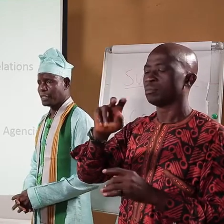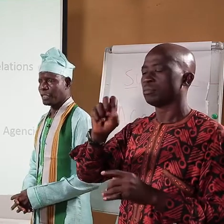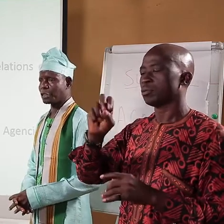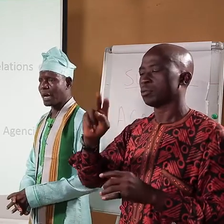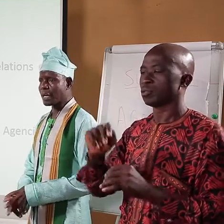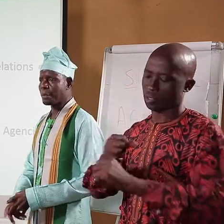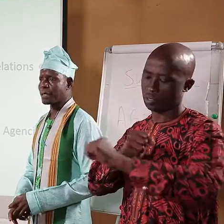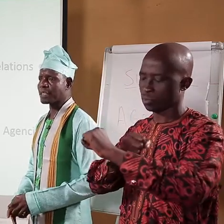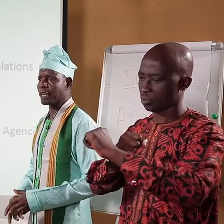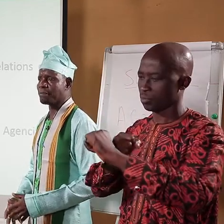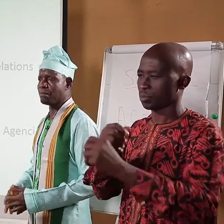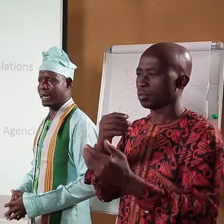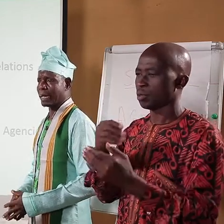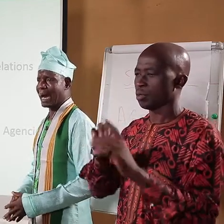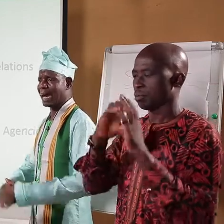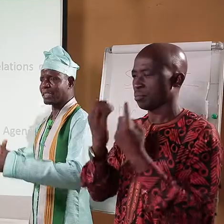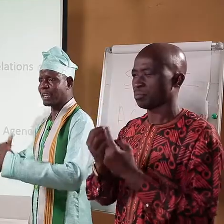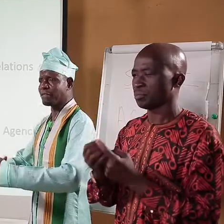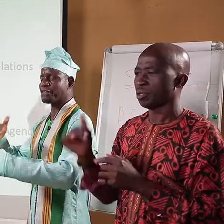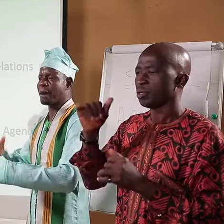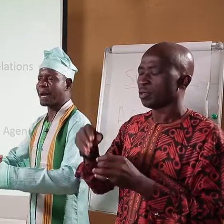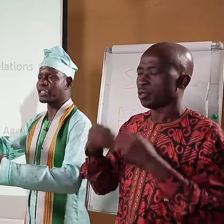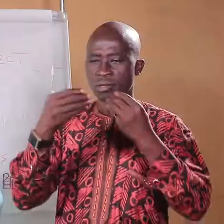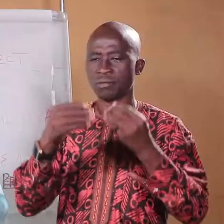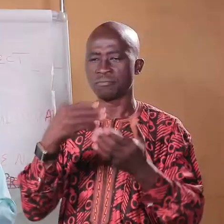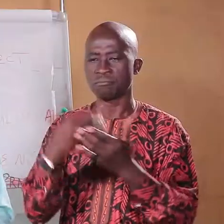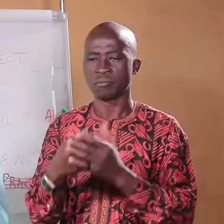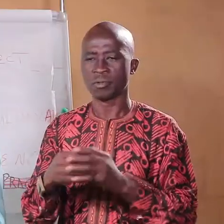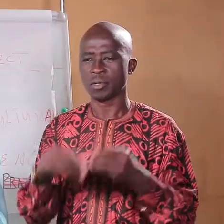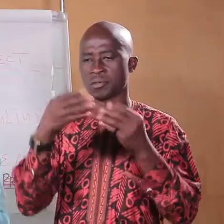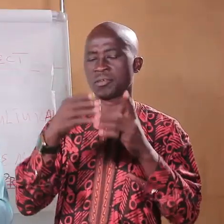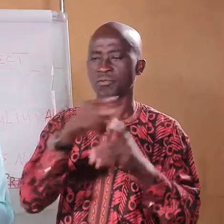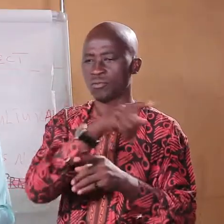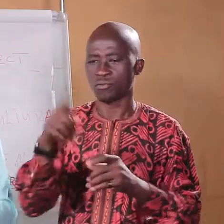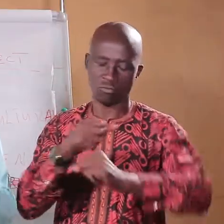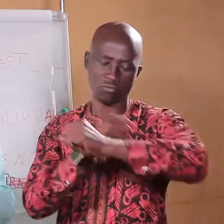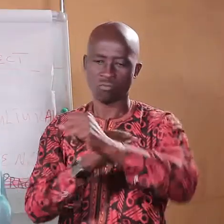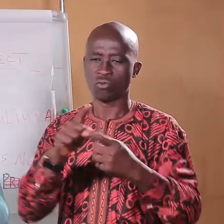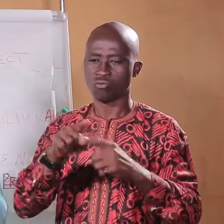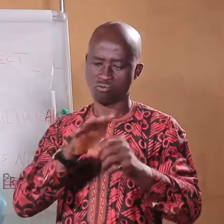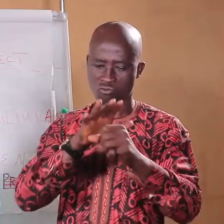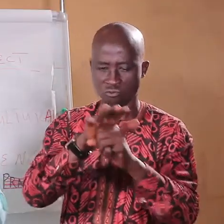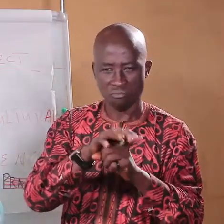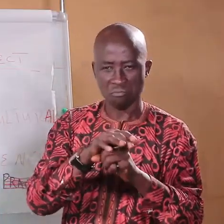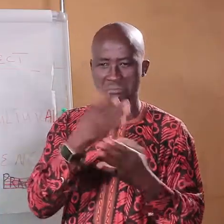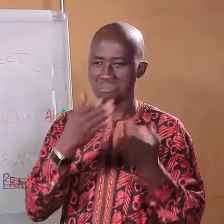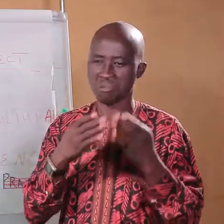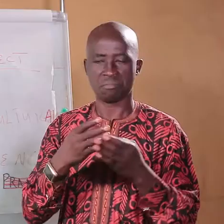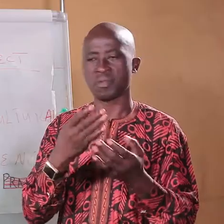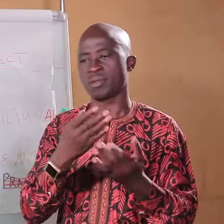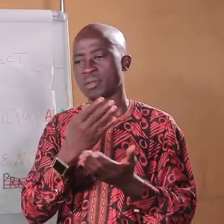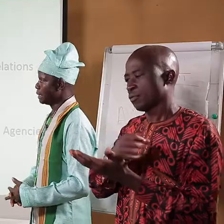companies. Insurance companies give money and give the farmers insurance to cover in case of